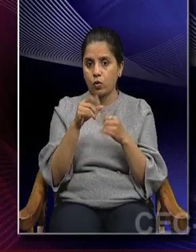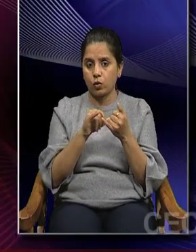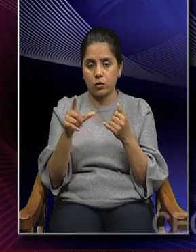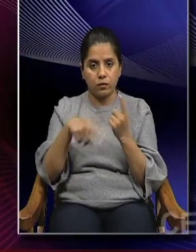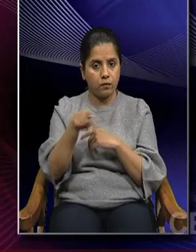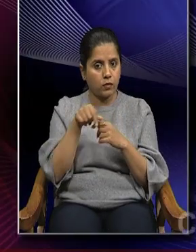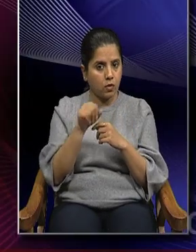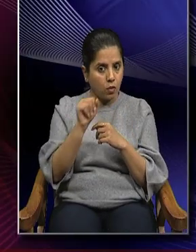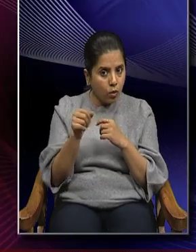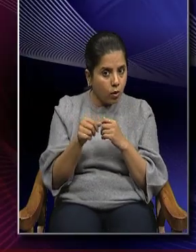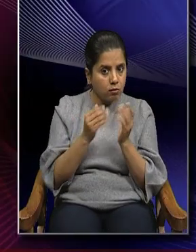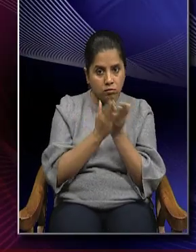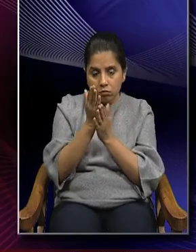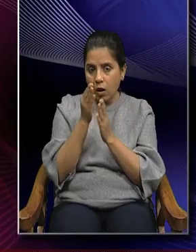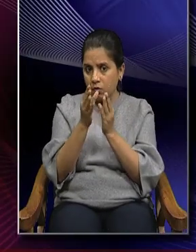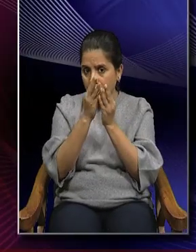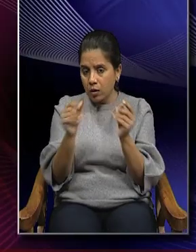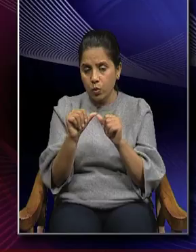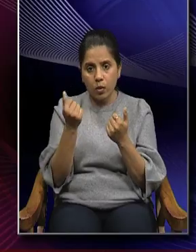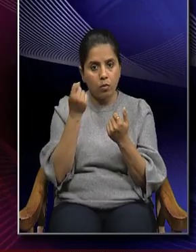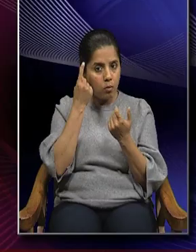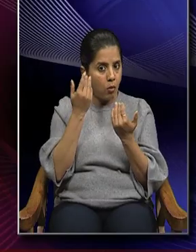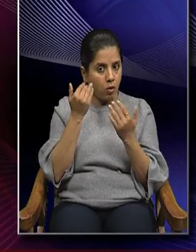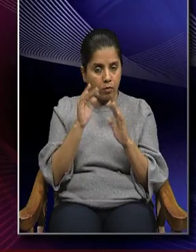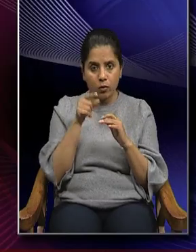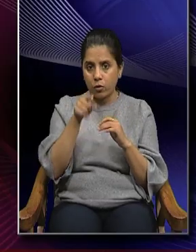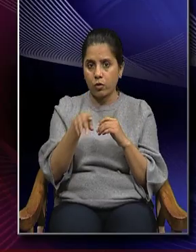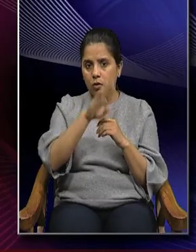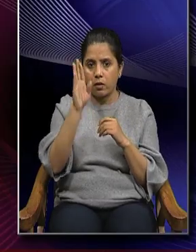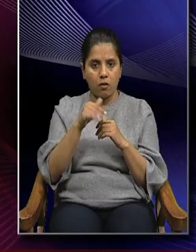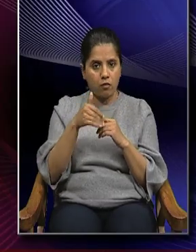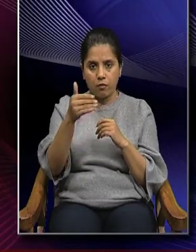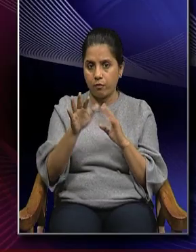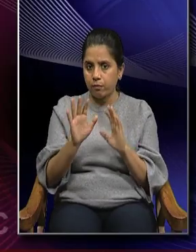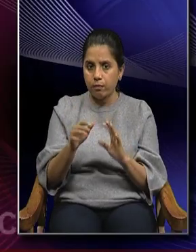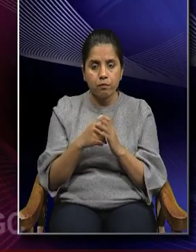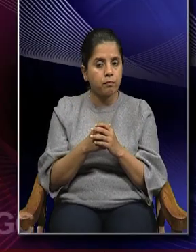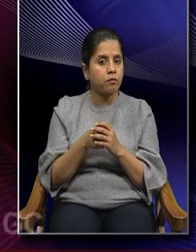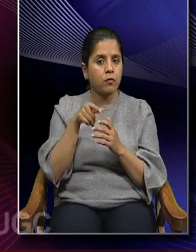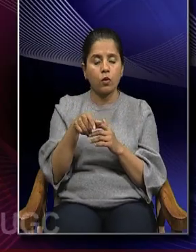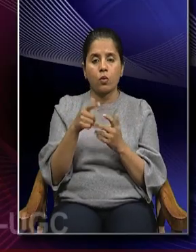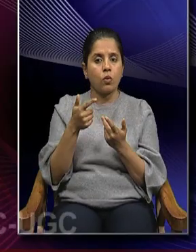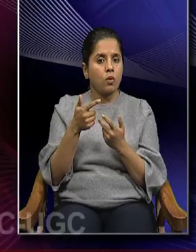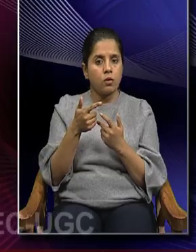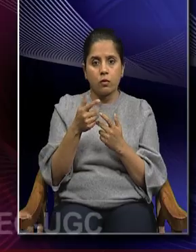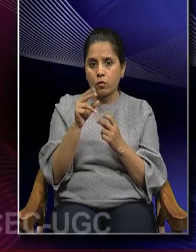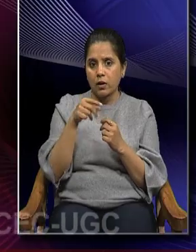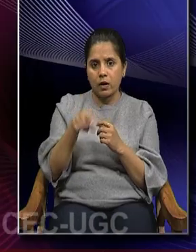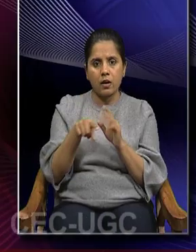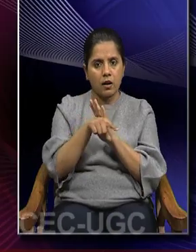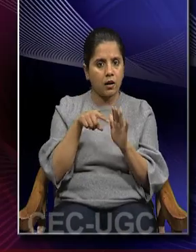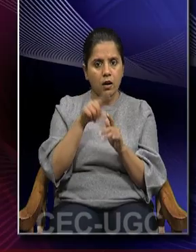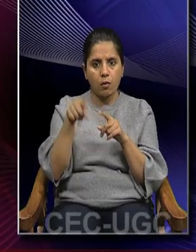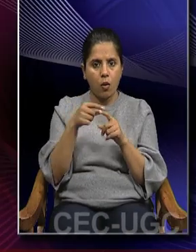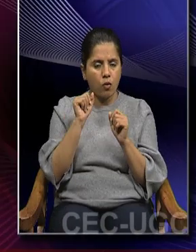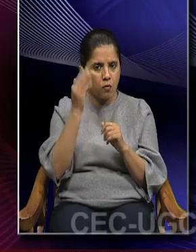you understand this diffusion process, you will never say, you will never talk negative about